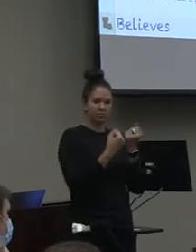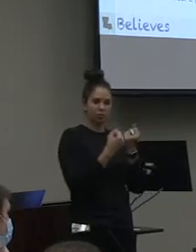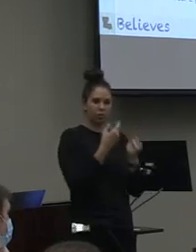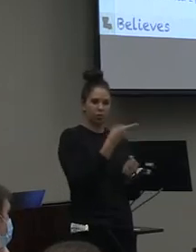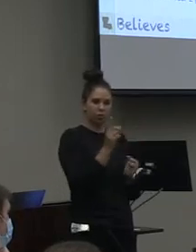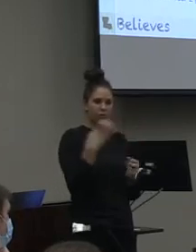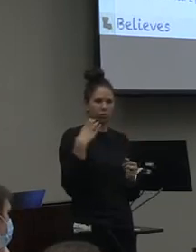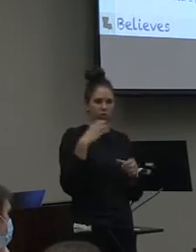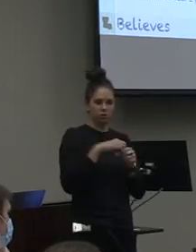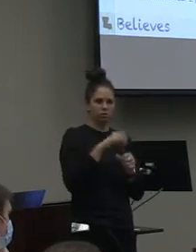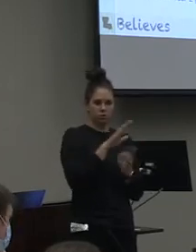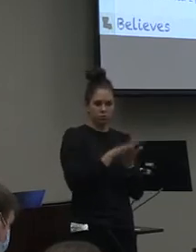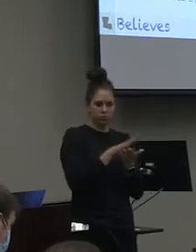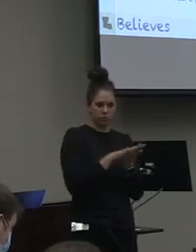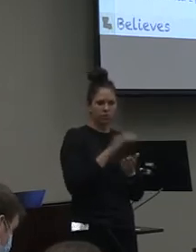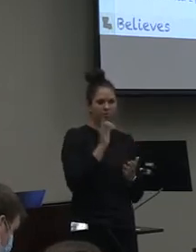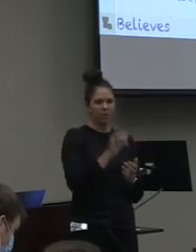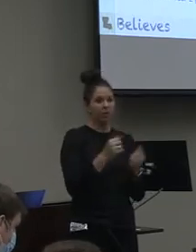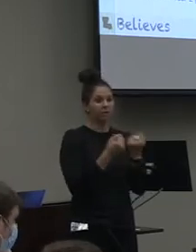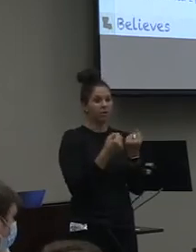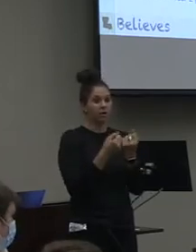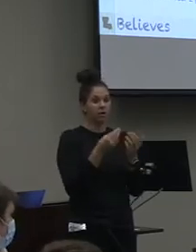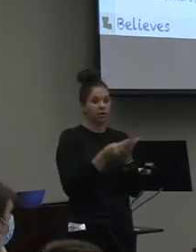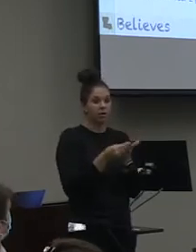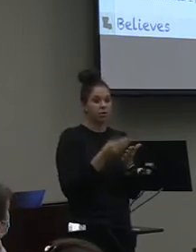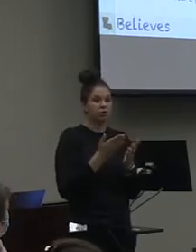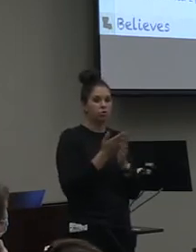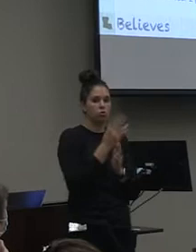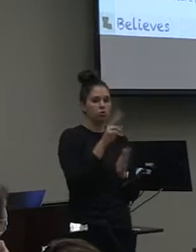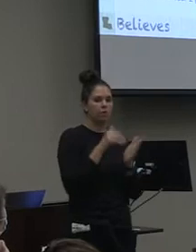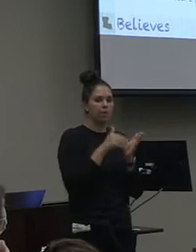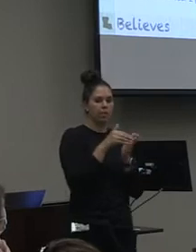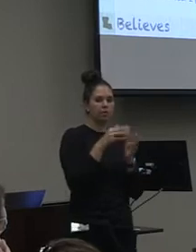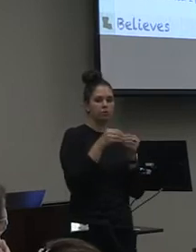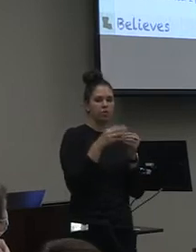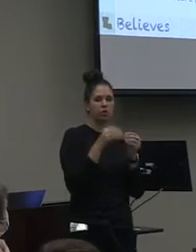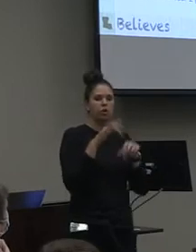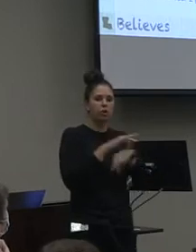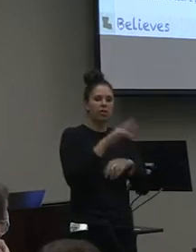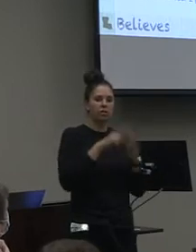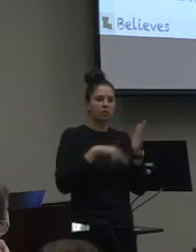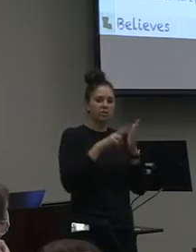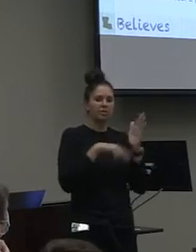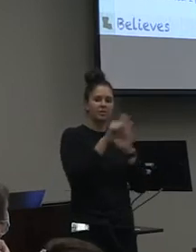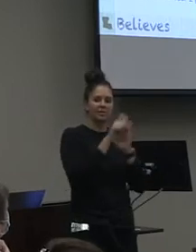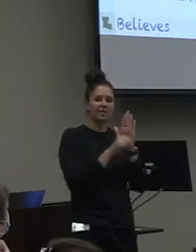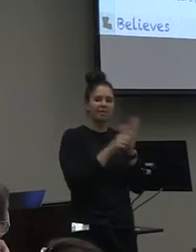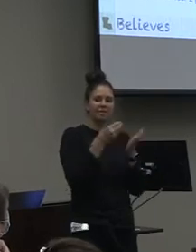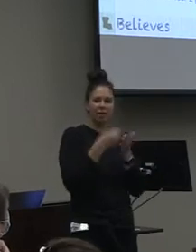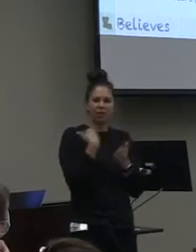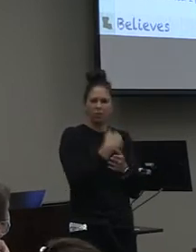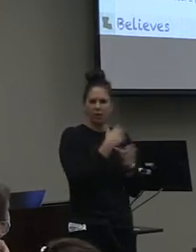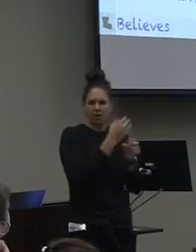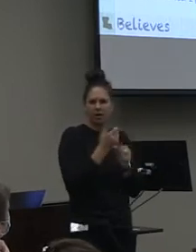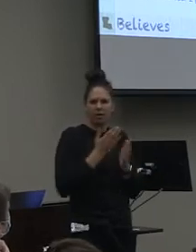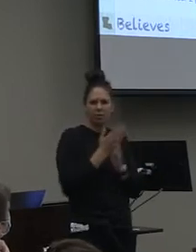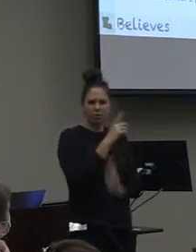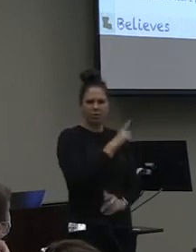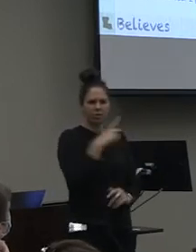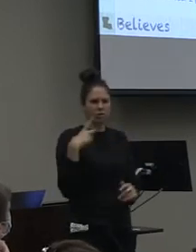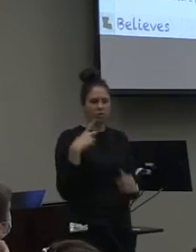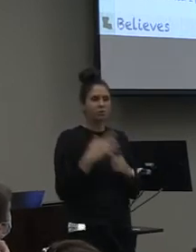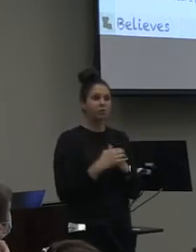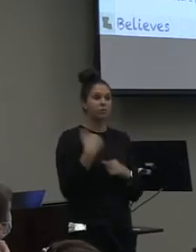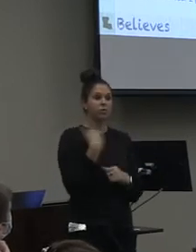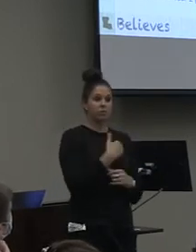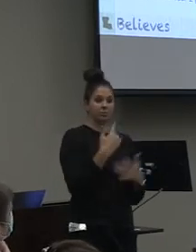their schools. And that was funded through the $2 million Early Literacy State Fund that we received through legislation. We